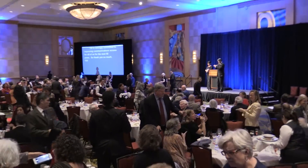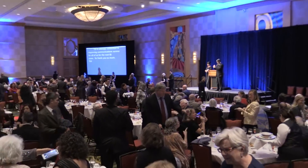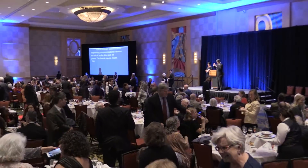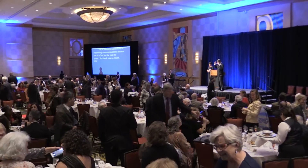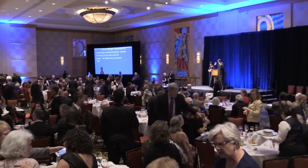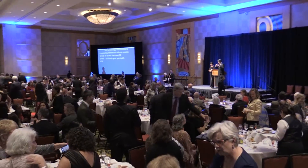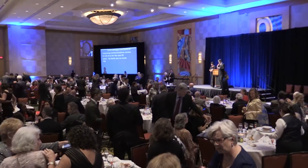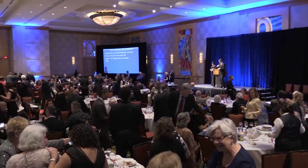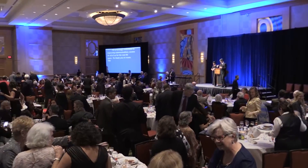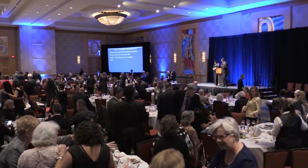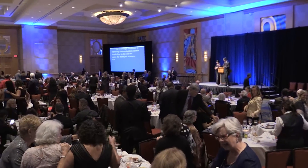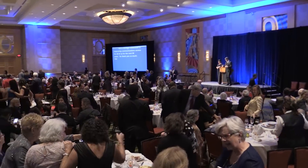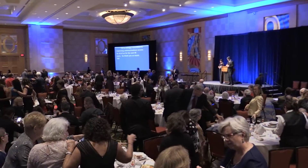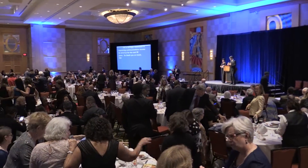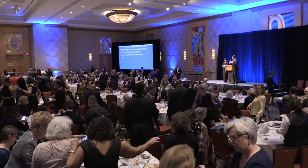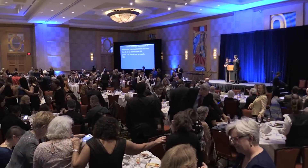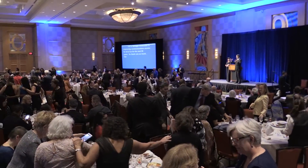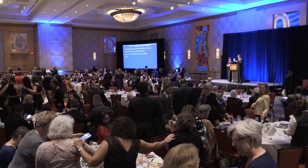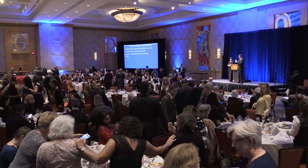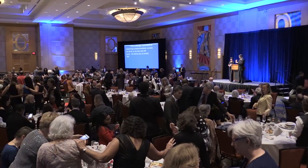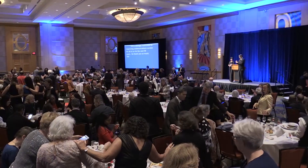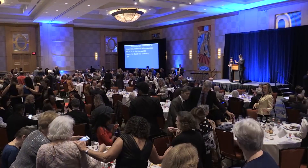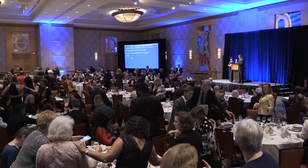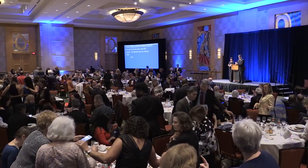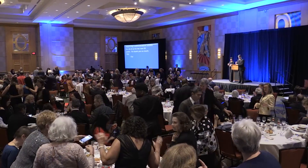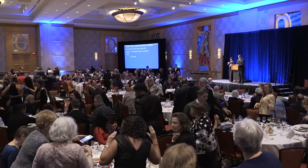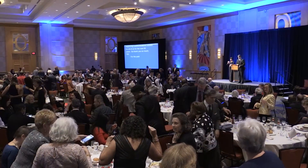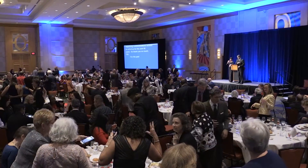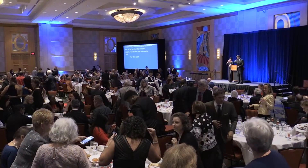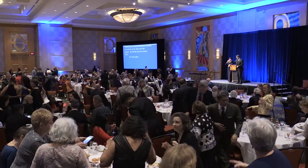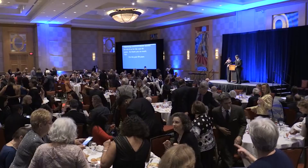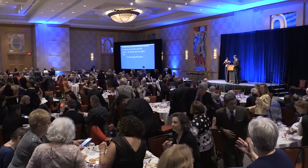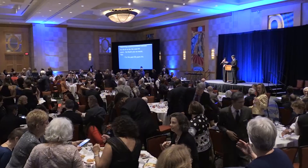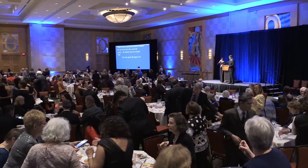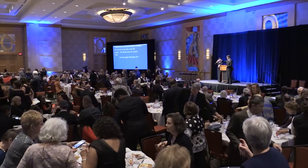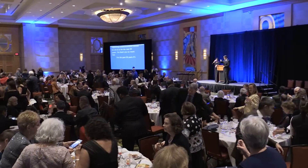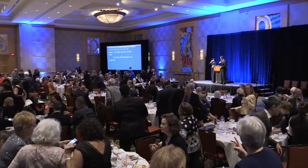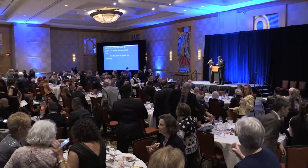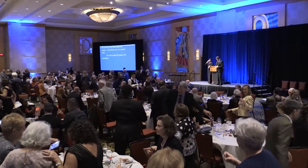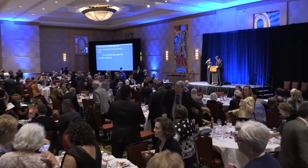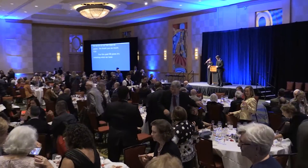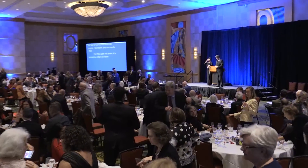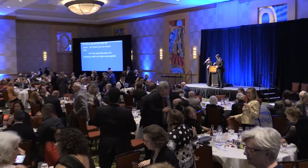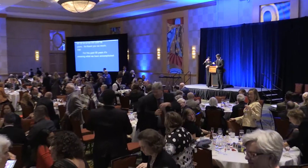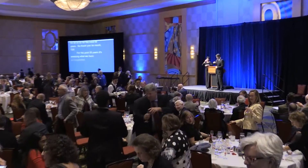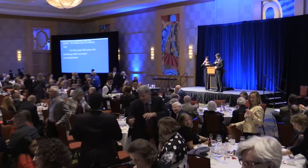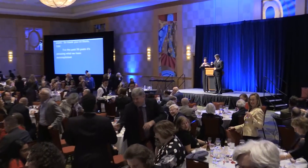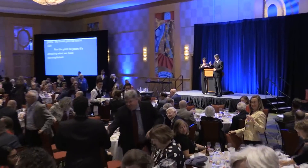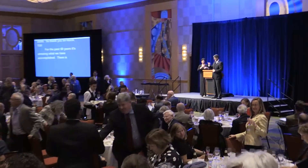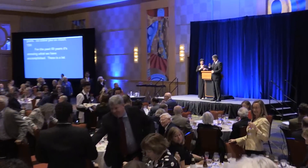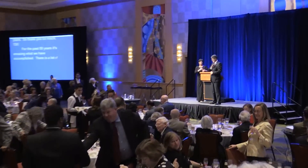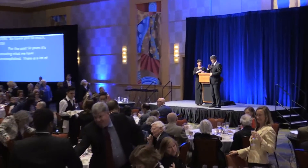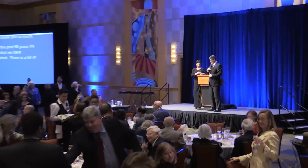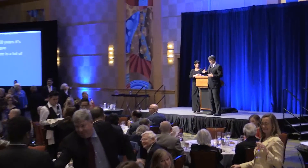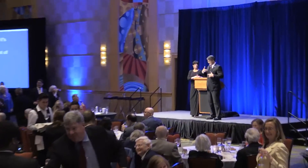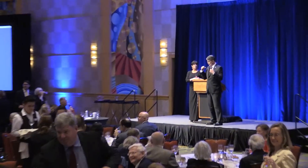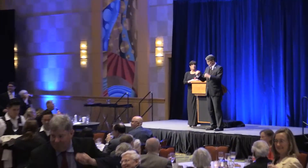For the past 50 years, it's been amazing what we've accomplished, but there's a lot of work yet to be done. We need all